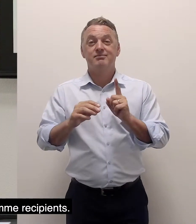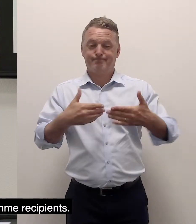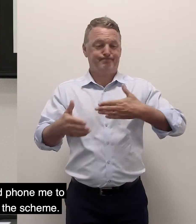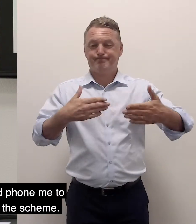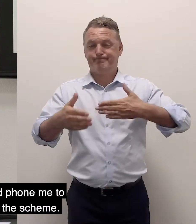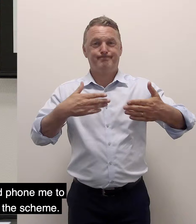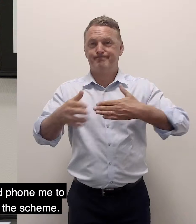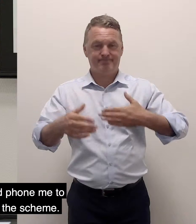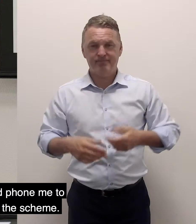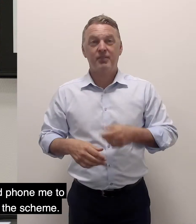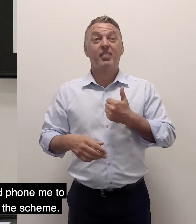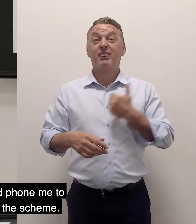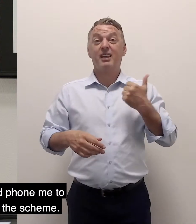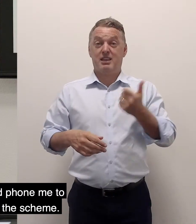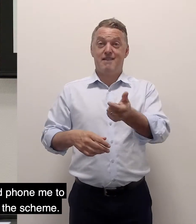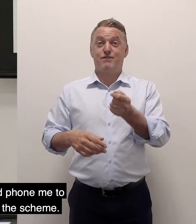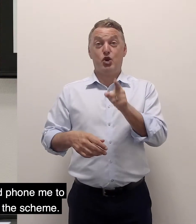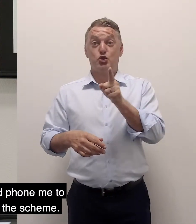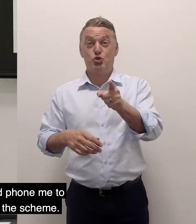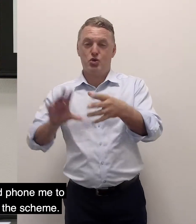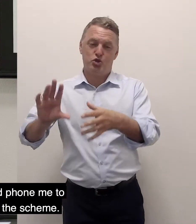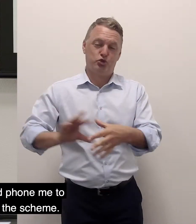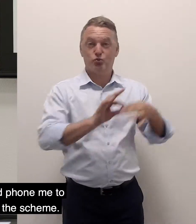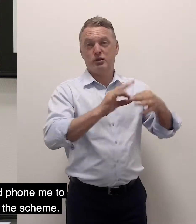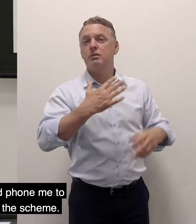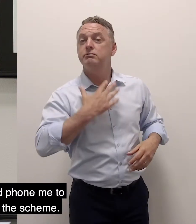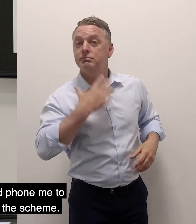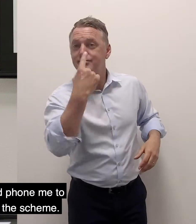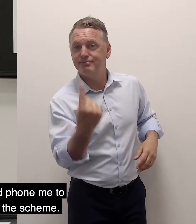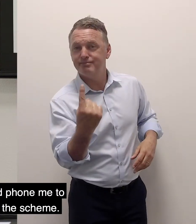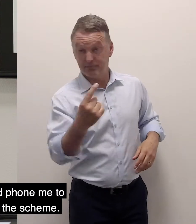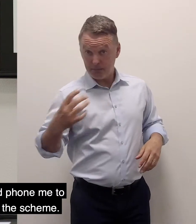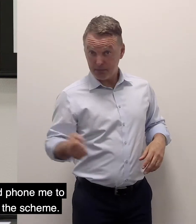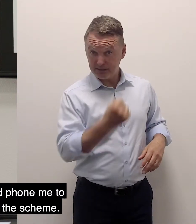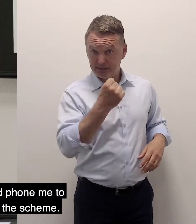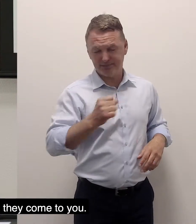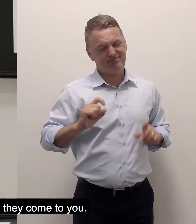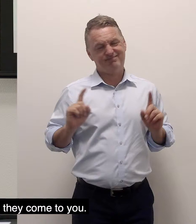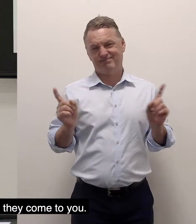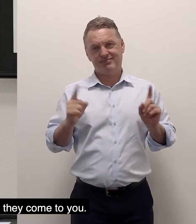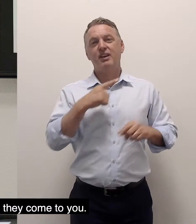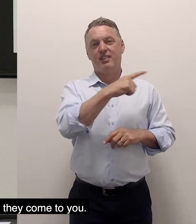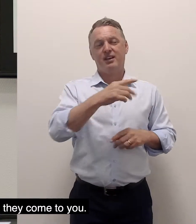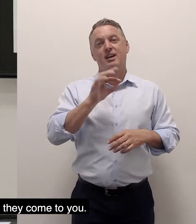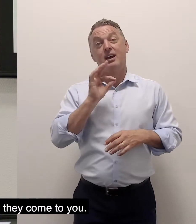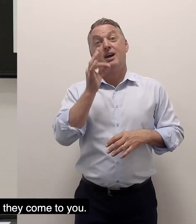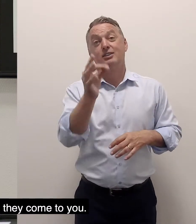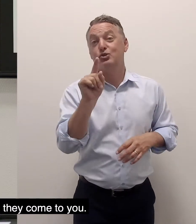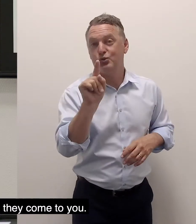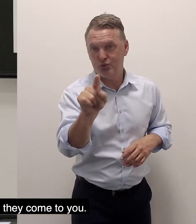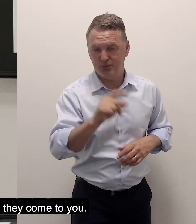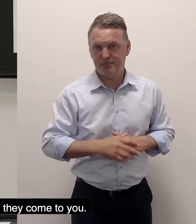recipients. So they write and phone me to invite me to join the scheme. You don't have to, but